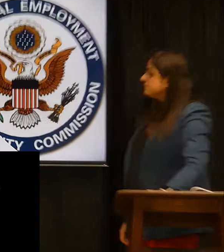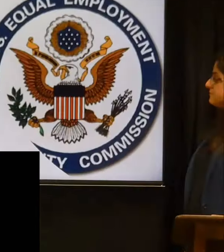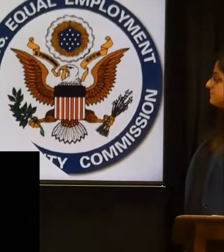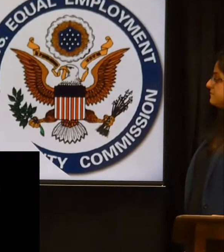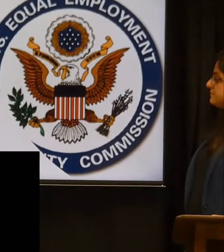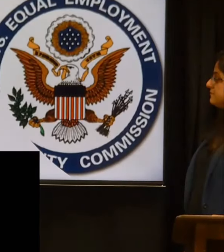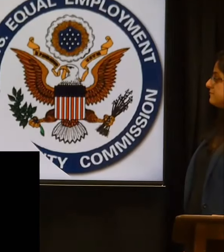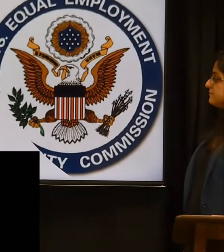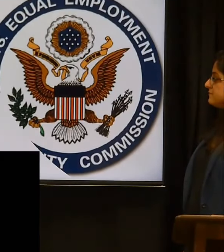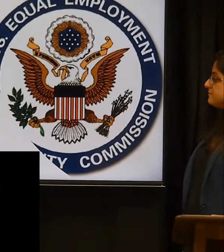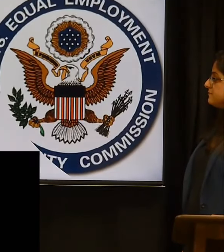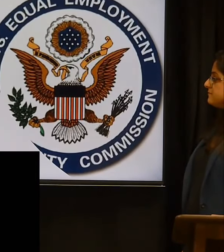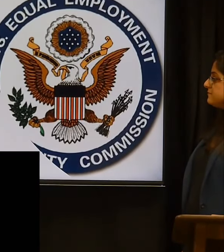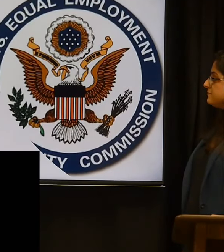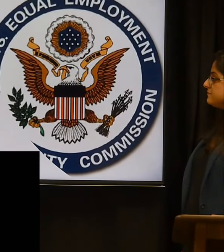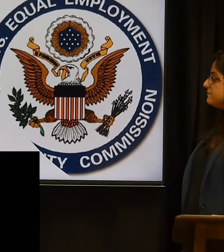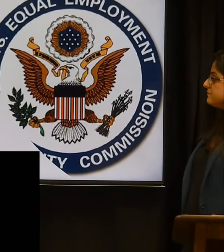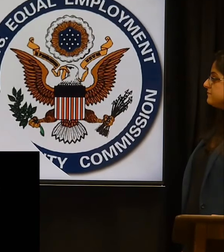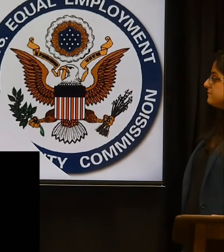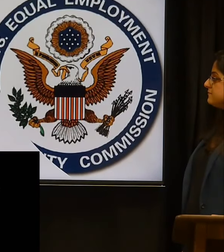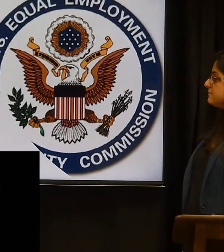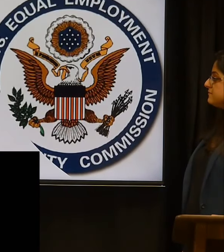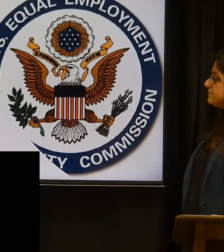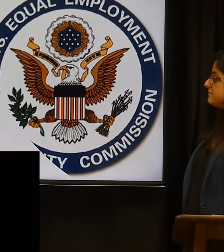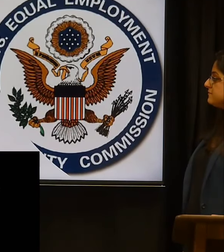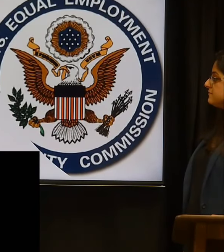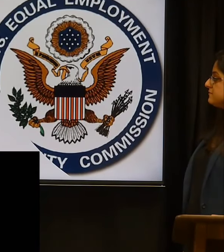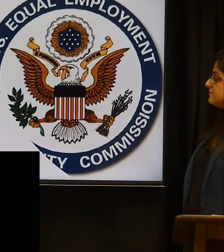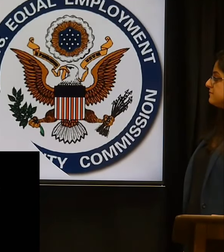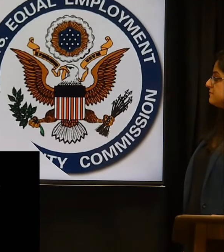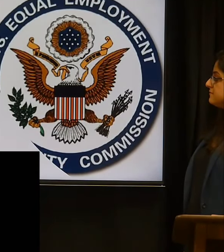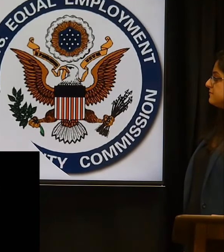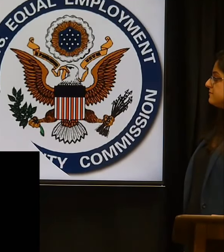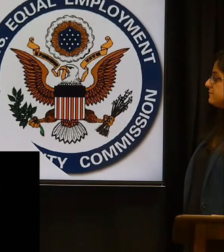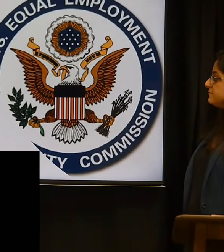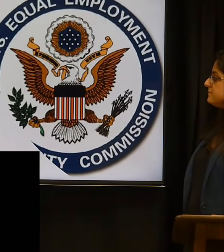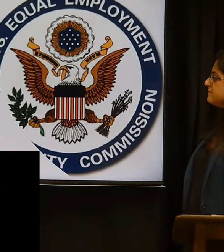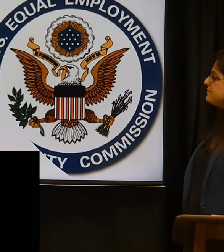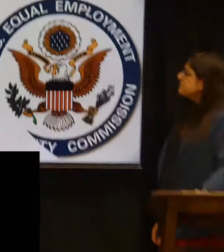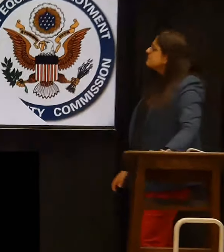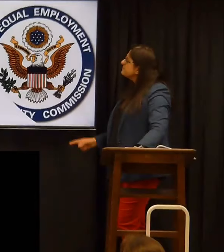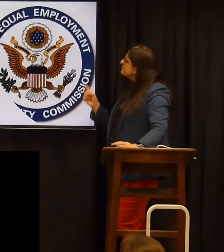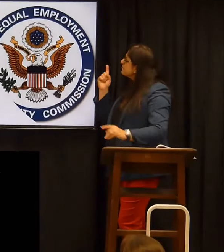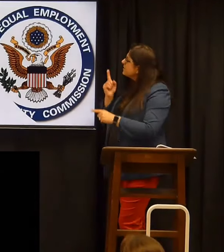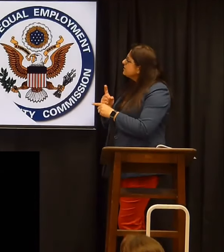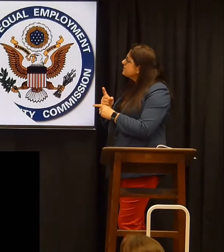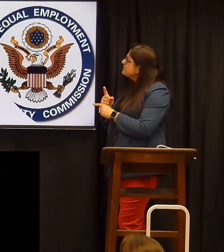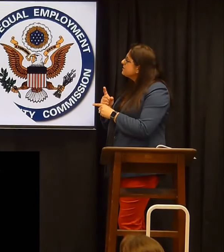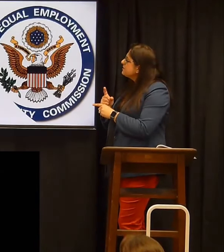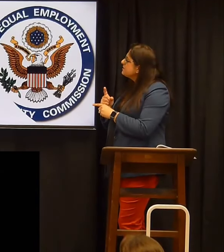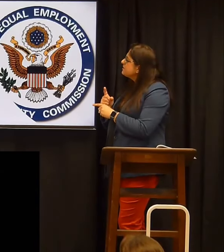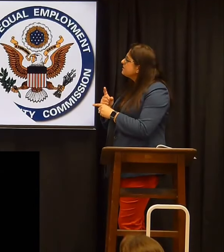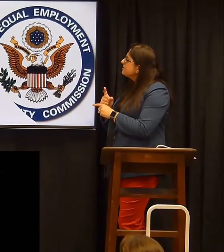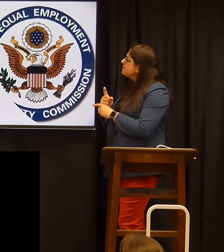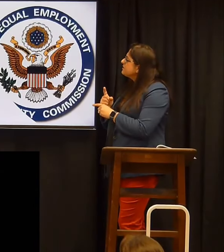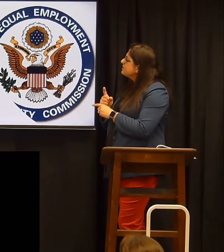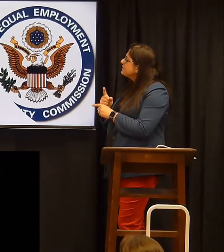mild to severe deafness. Deaf people don't always use CART. They don't always use